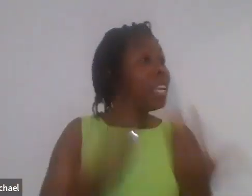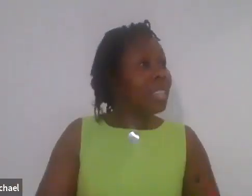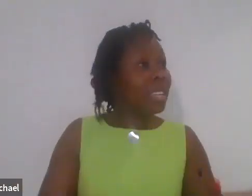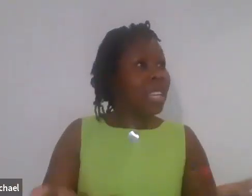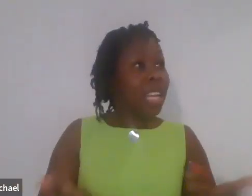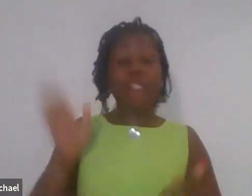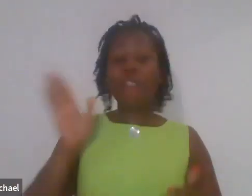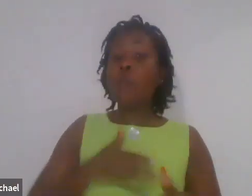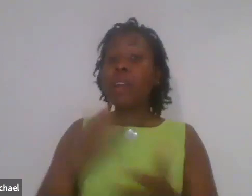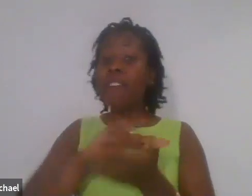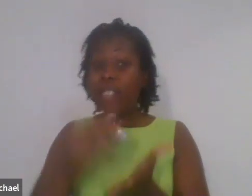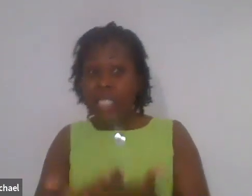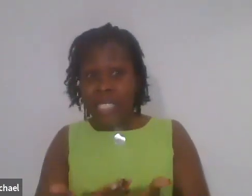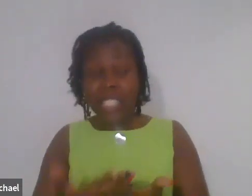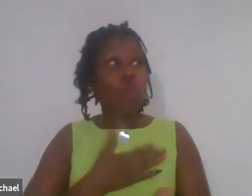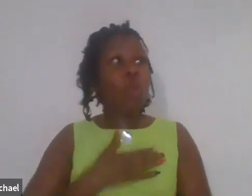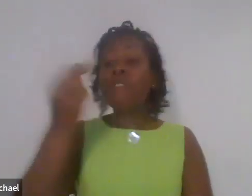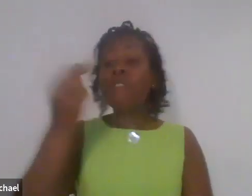funding. We have Have a youth woman fund, fund. we have We women have fund,